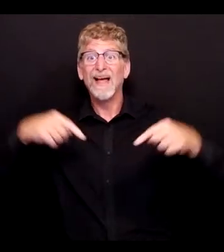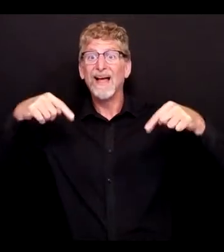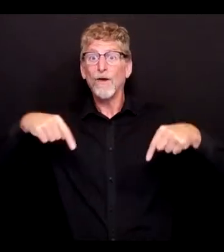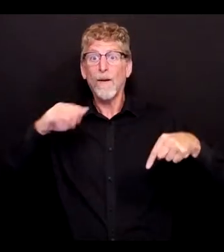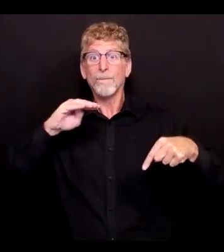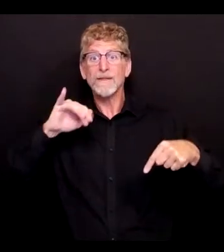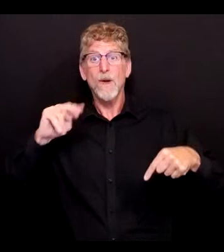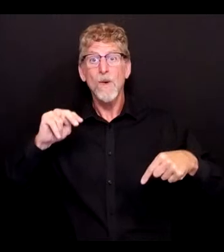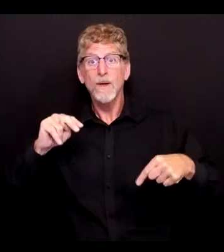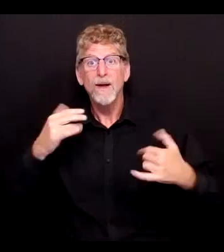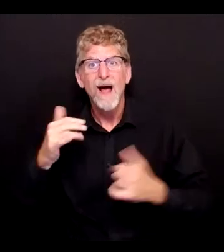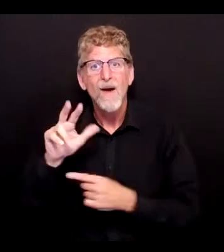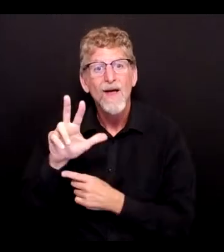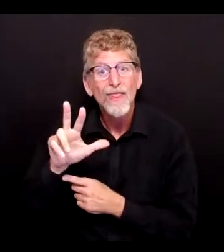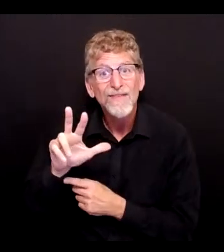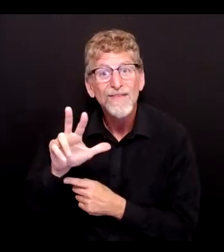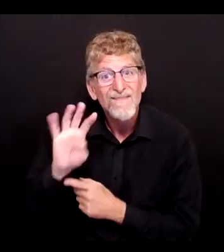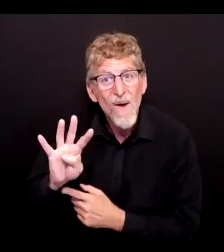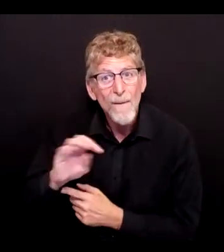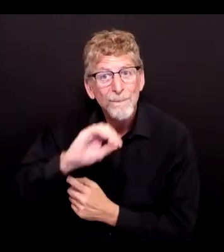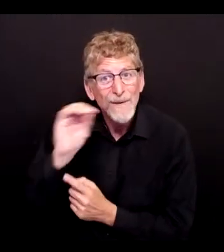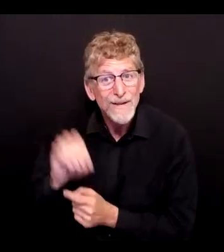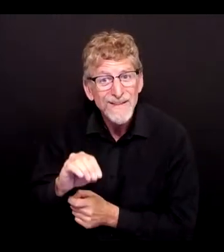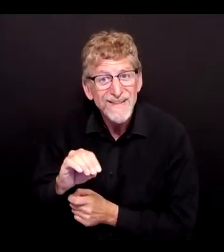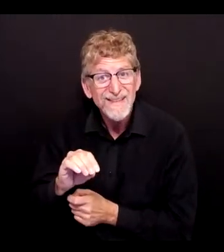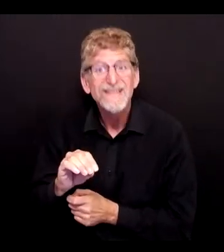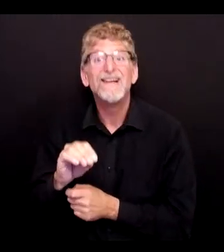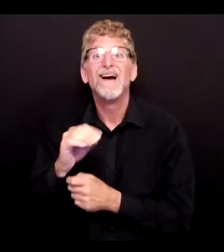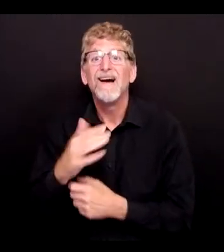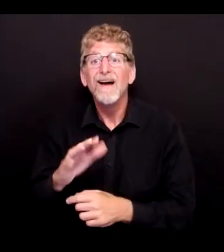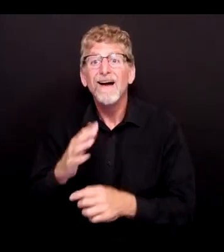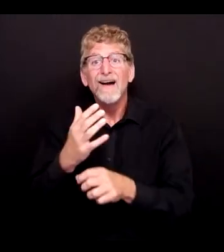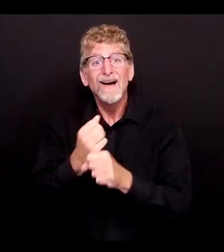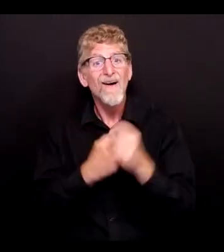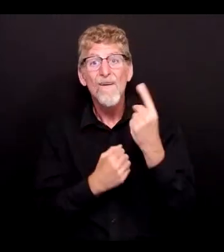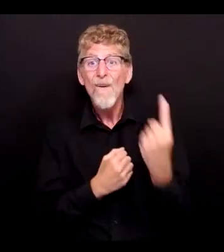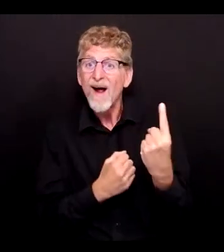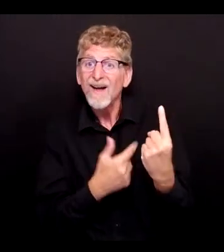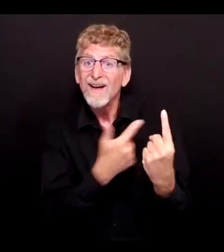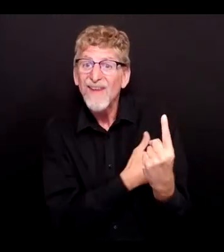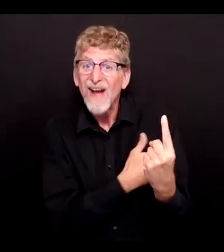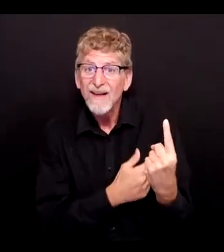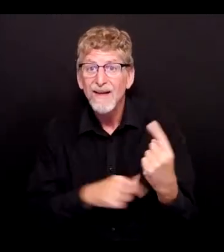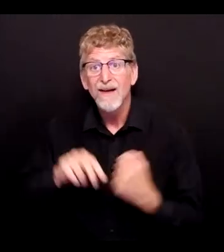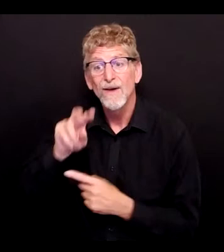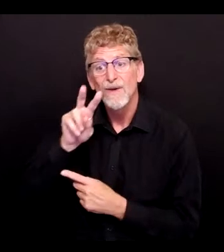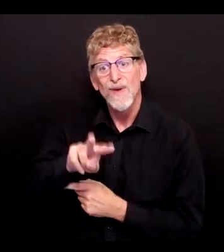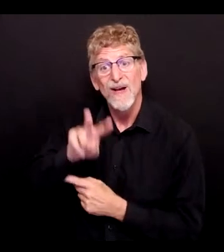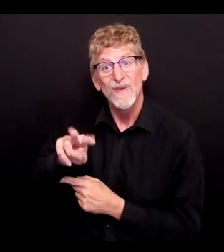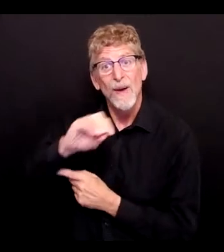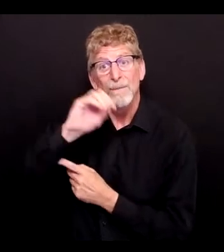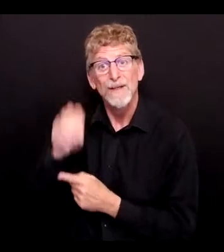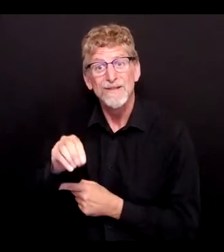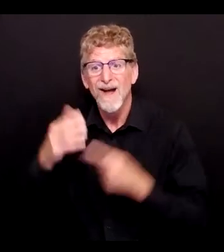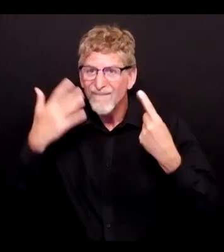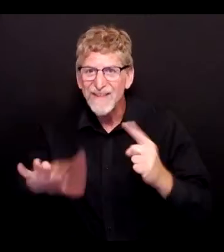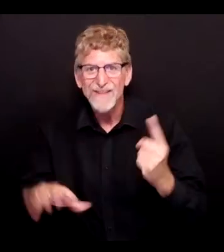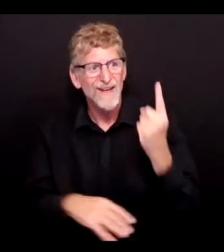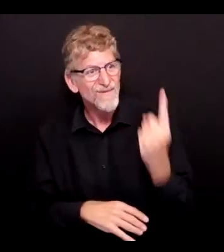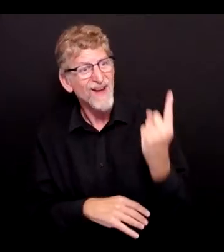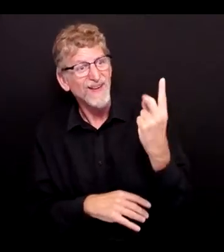and 22% have now completed the vaccine series. With respect to folks